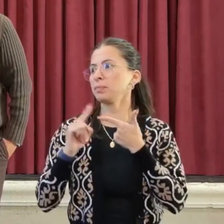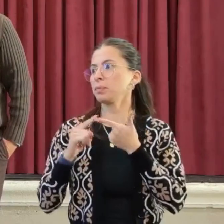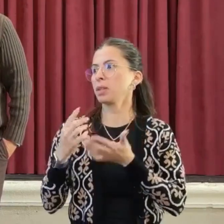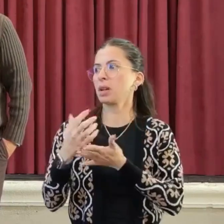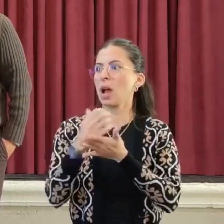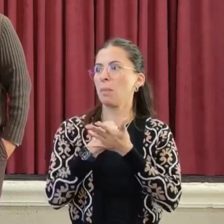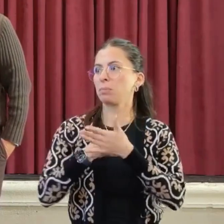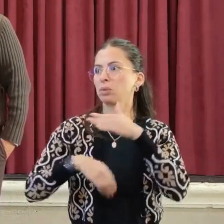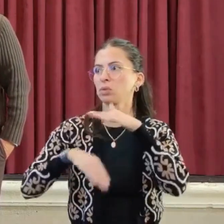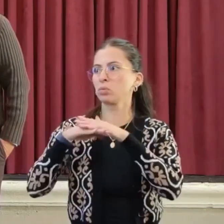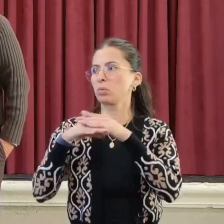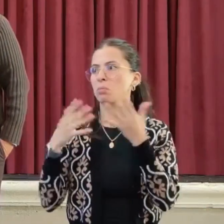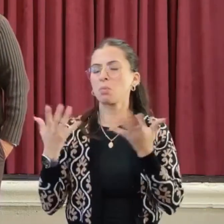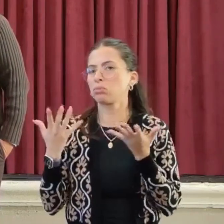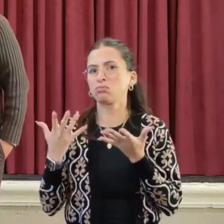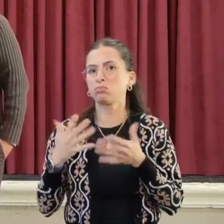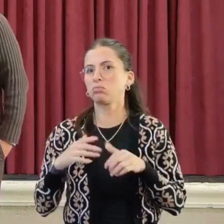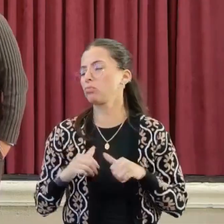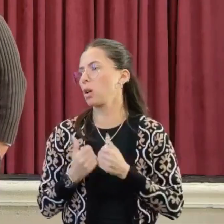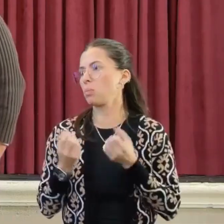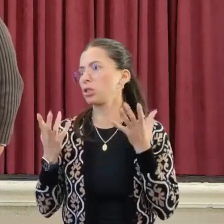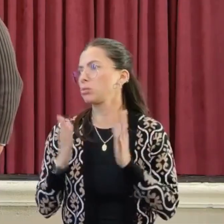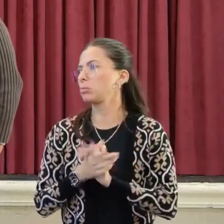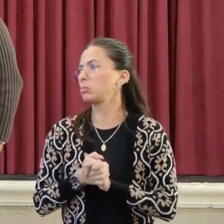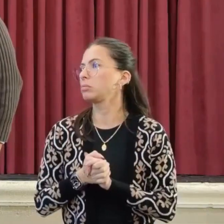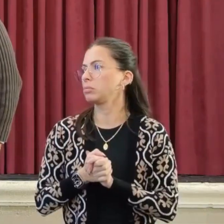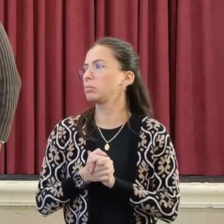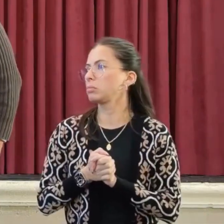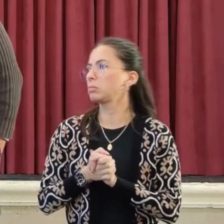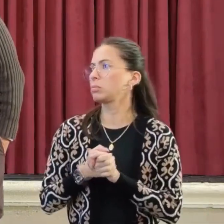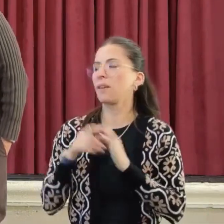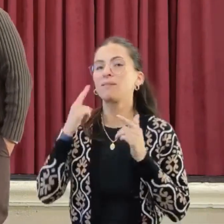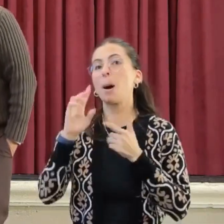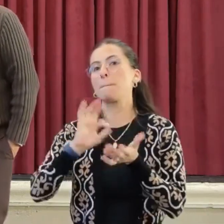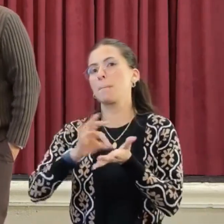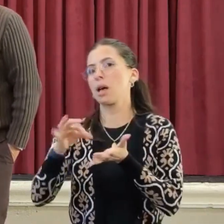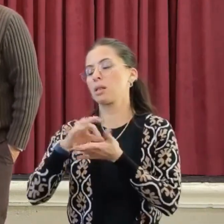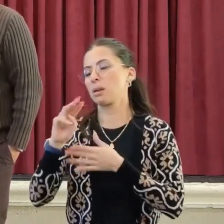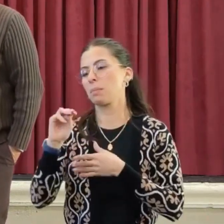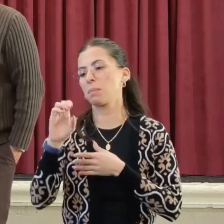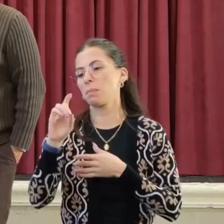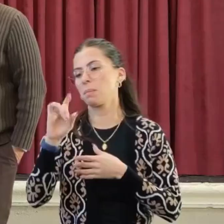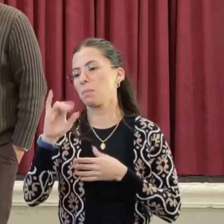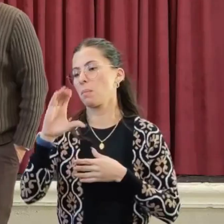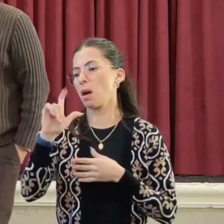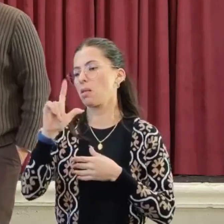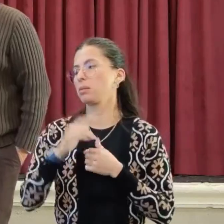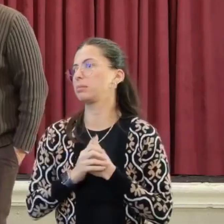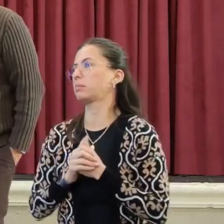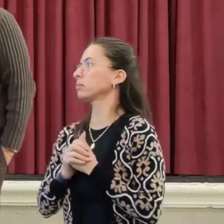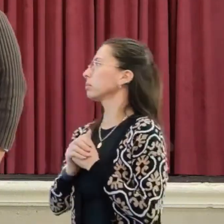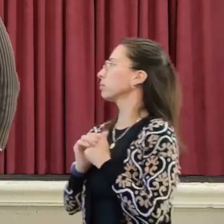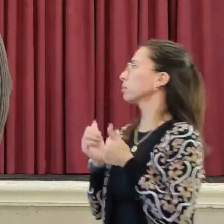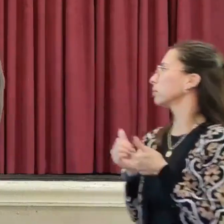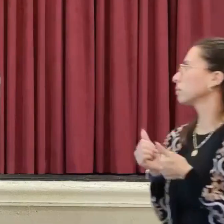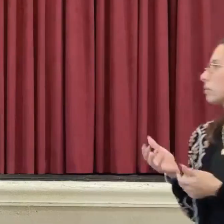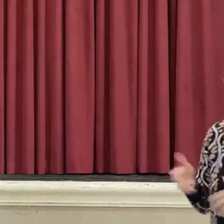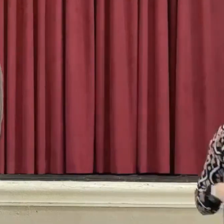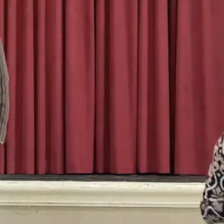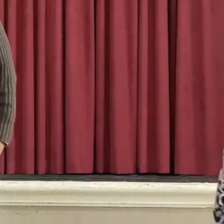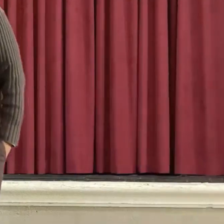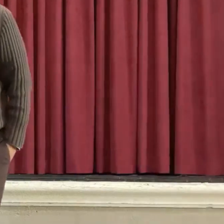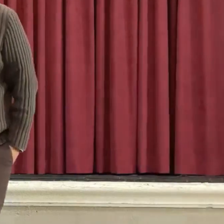exactly? And Income, what's the limit? what's the limit For Medicare. So, for Medi-Cal? okay,